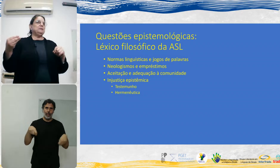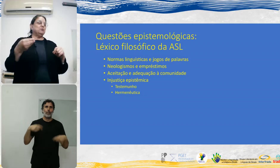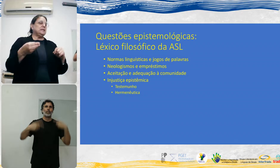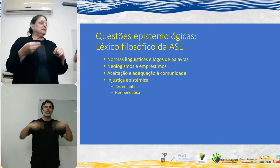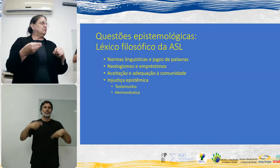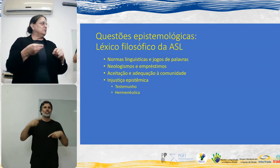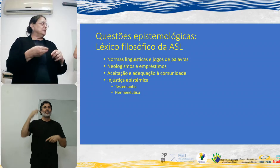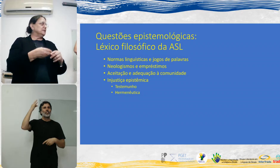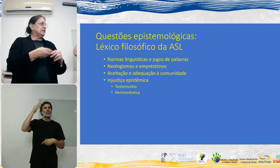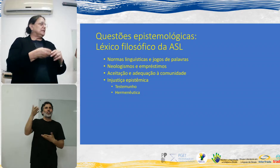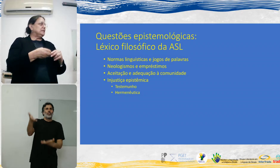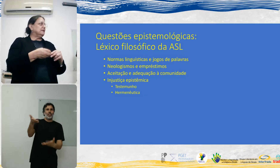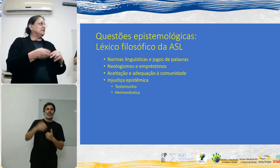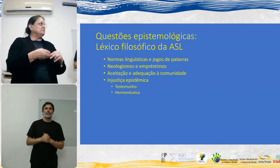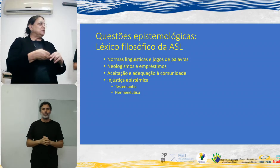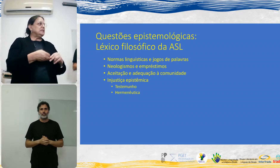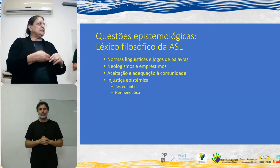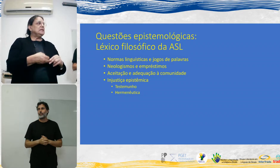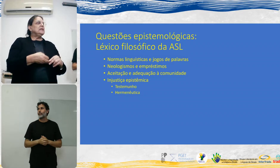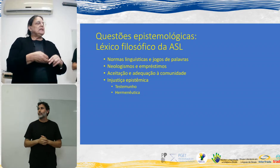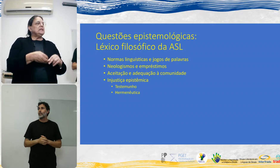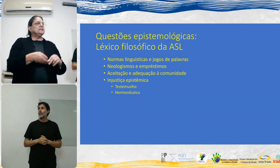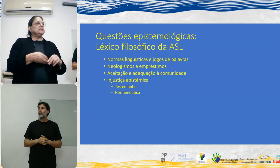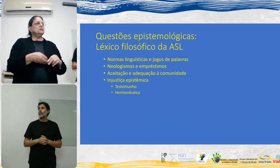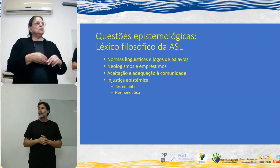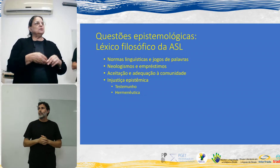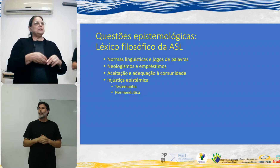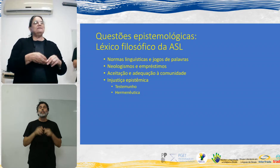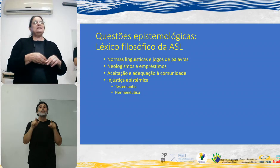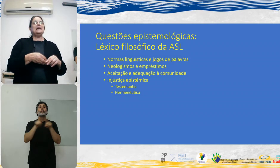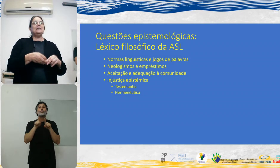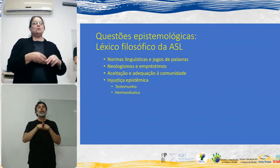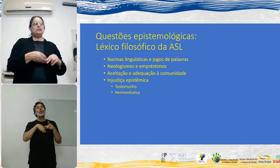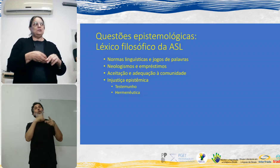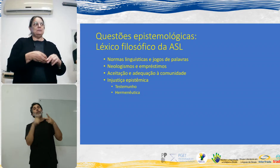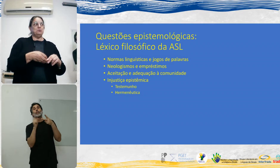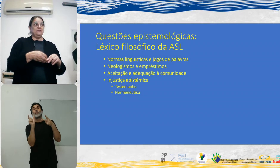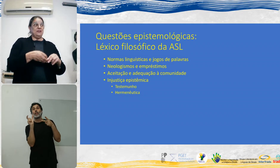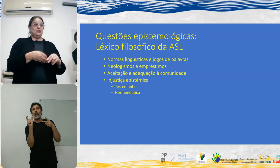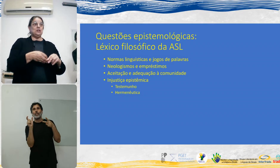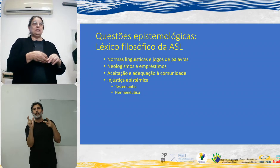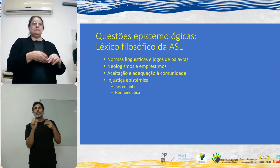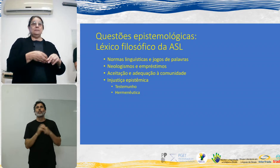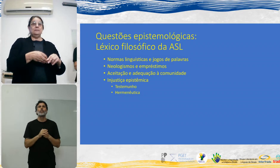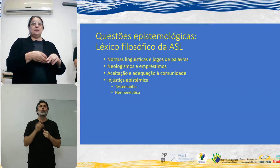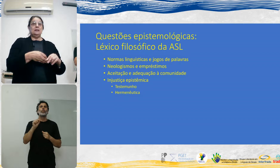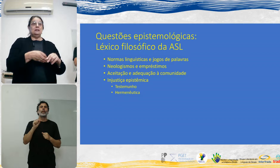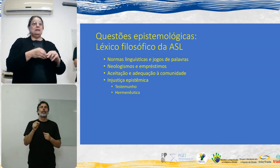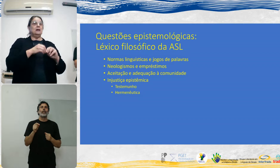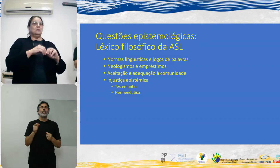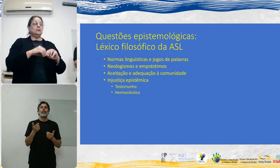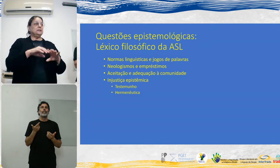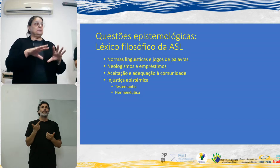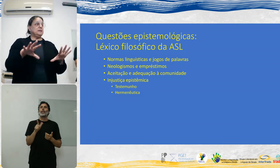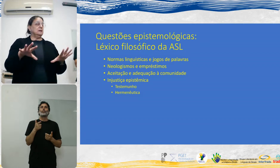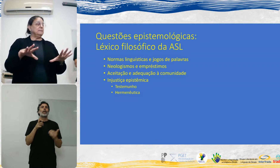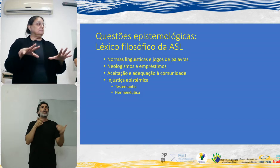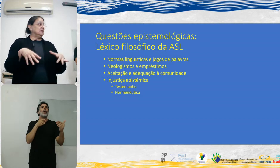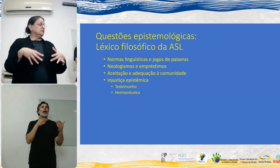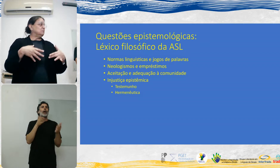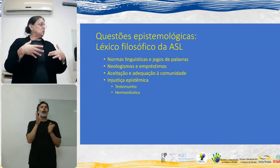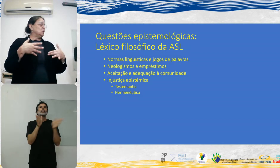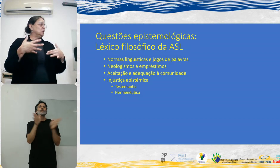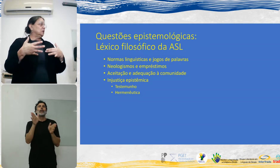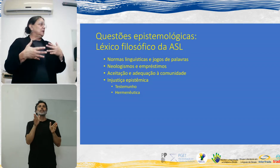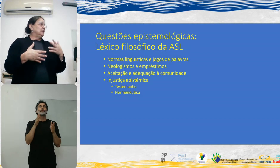been brought in through the signing deaf community is this notion of language deprivation. Now it's becoming